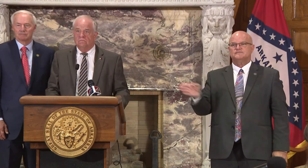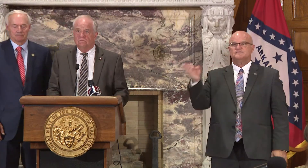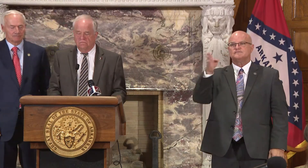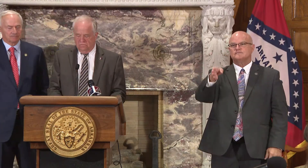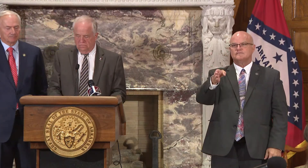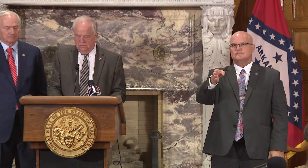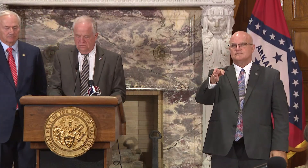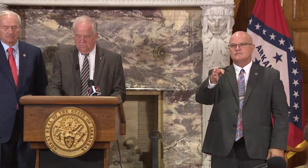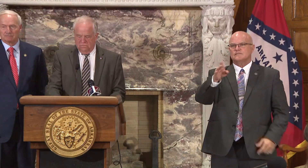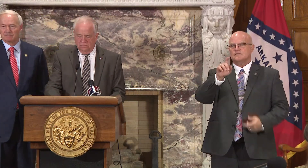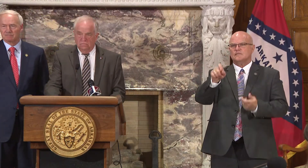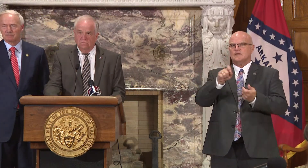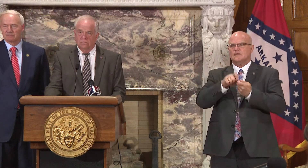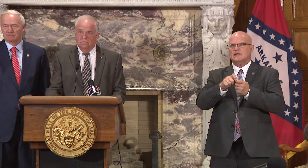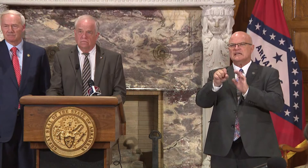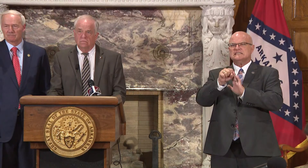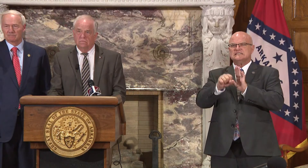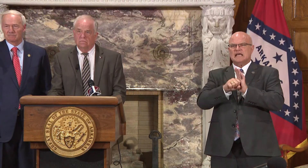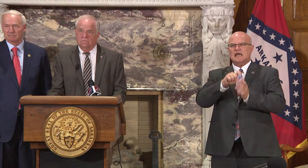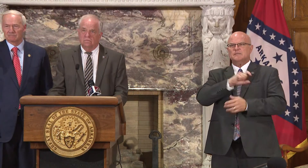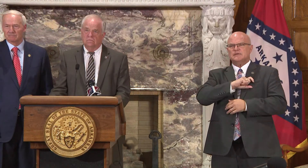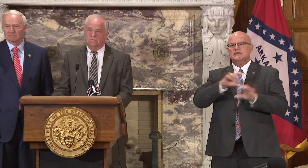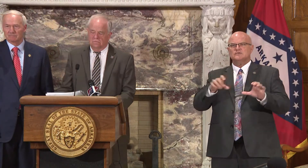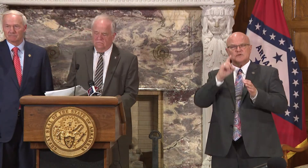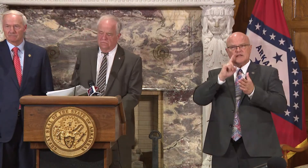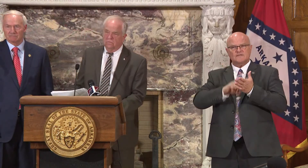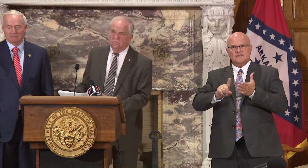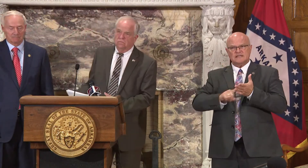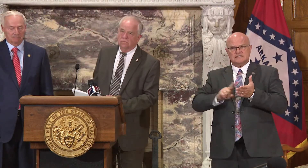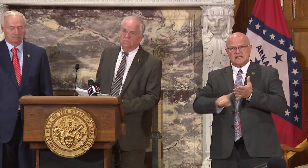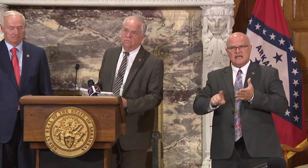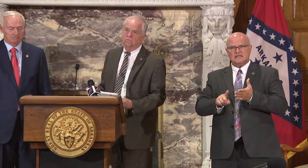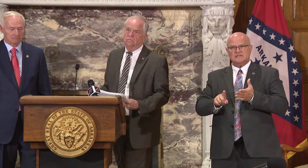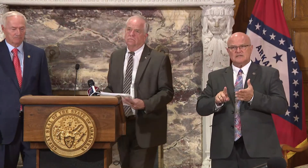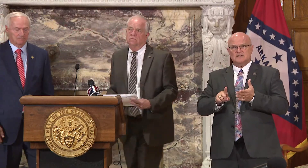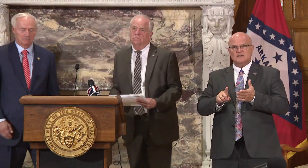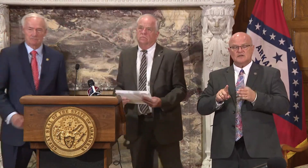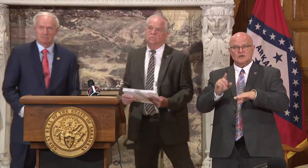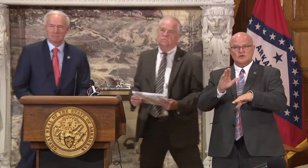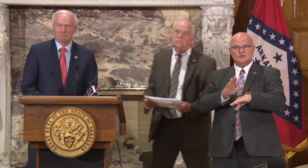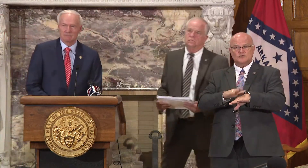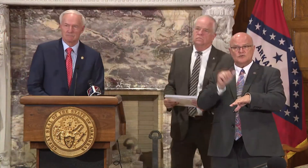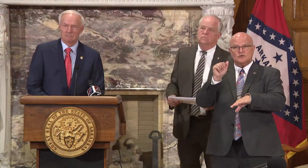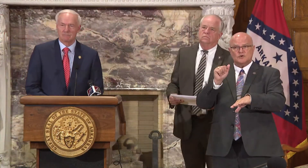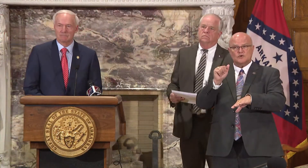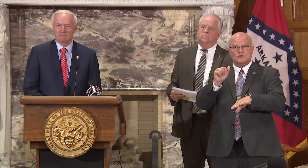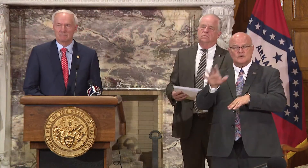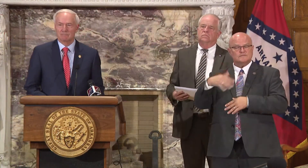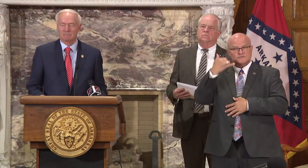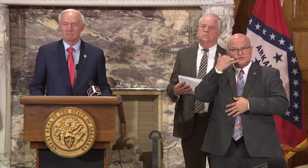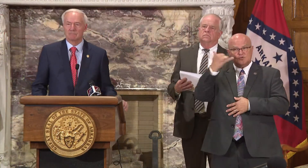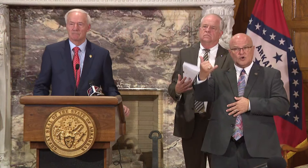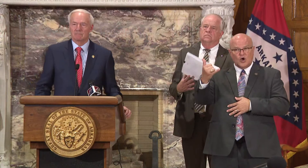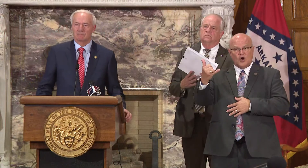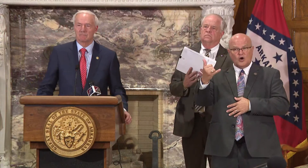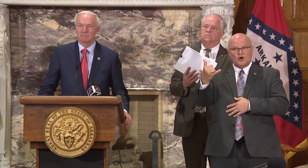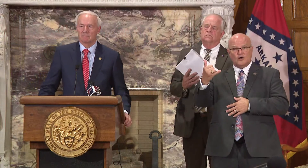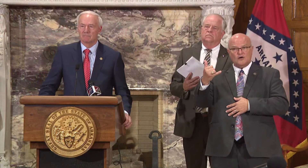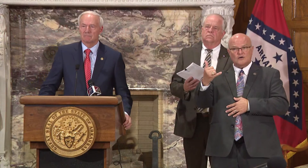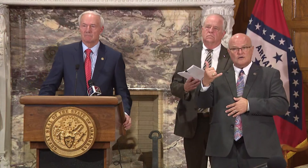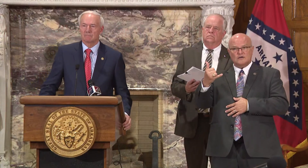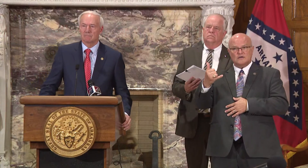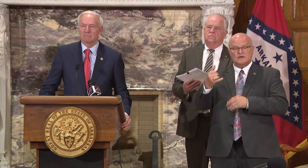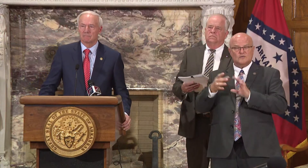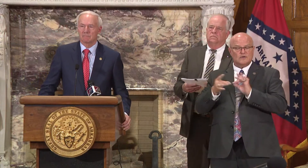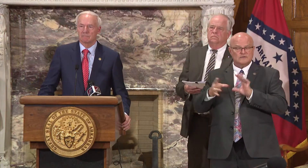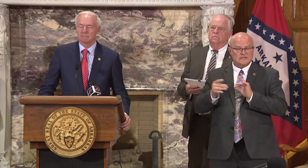Was there particular, the state police is doing an investigation. Did you call the sheriff today just to give a heads up what you're going